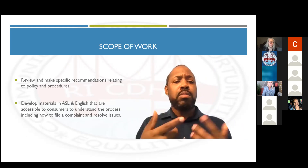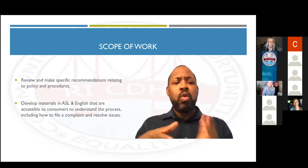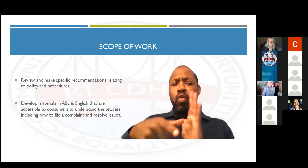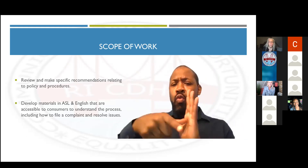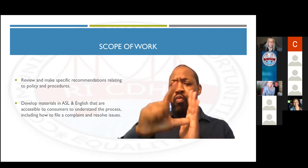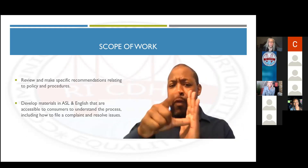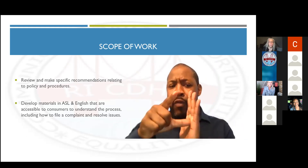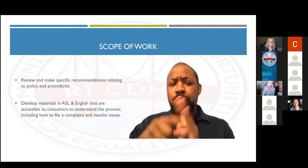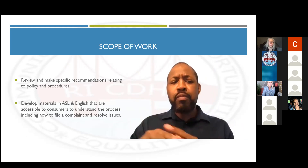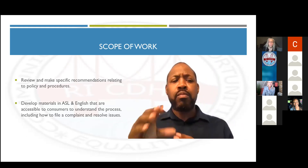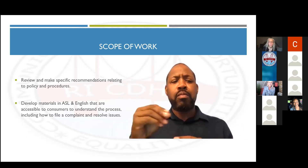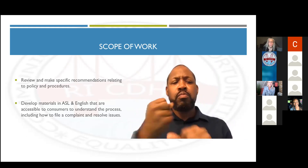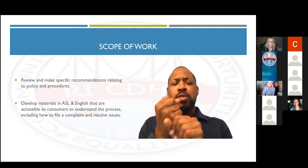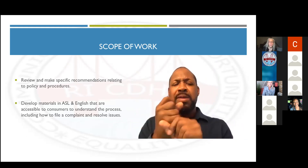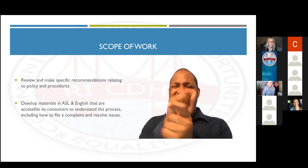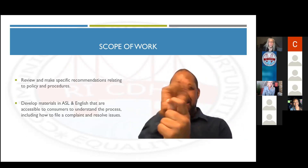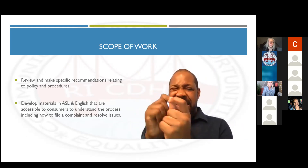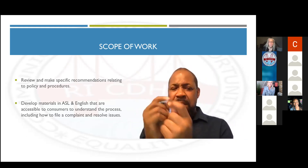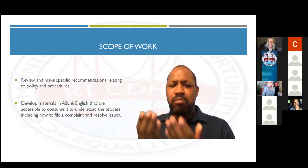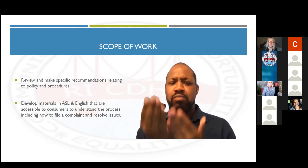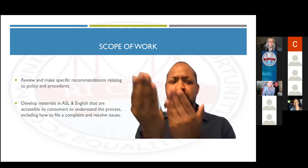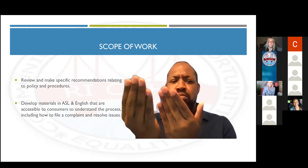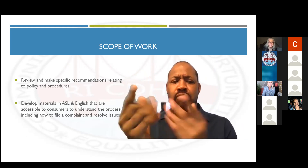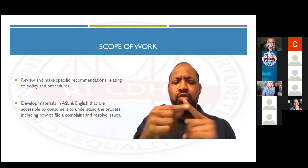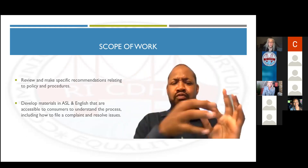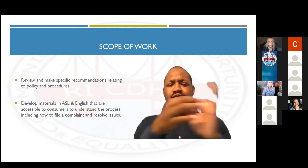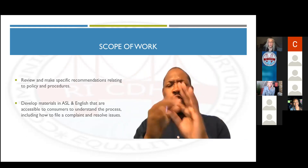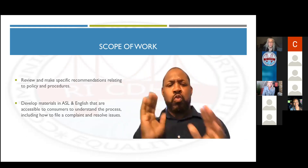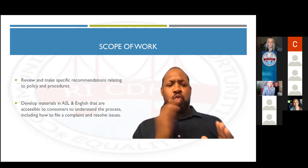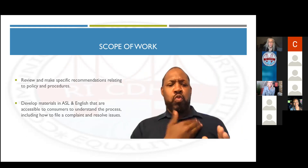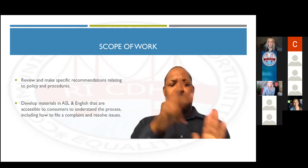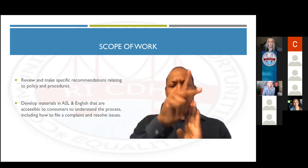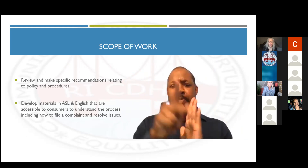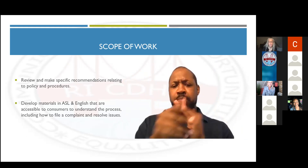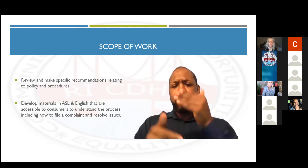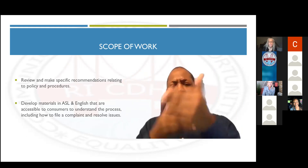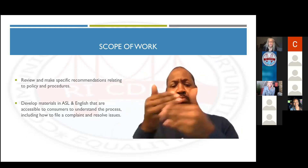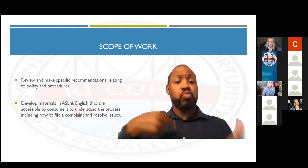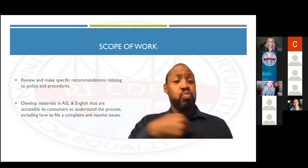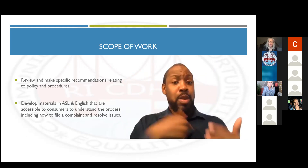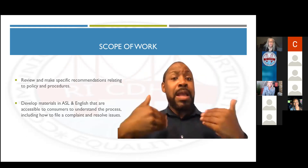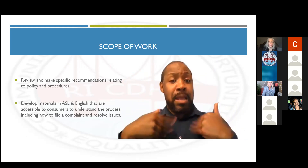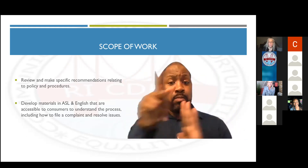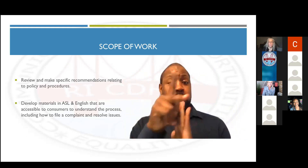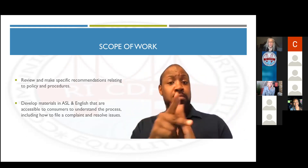Also, you'll be reviewing and making specific recommendations related to policy and